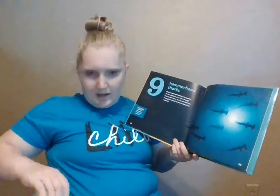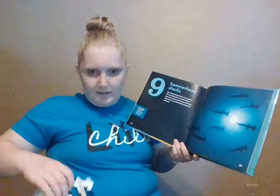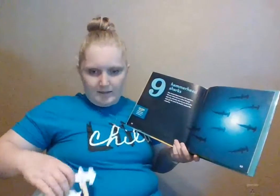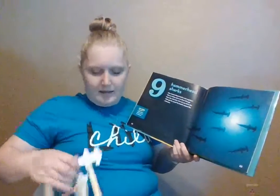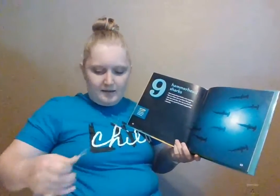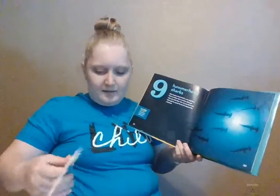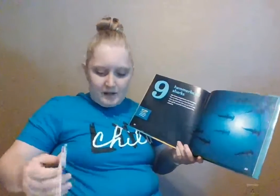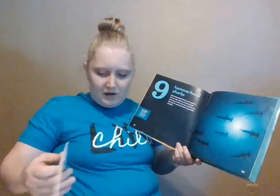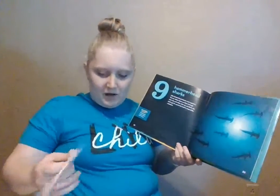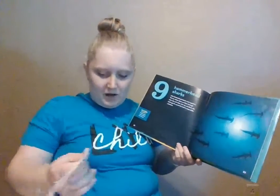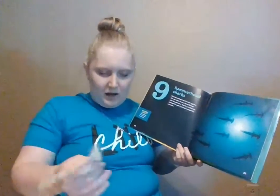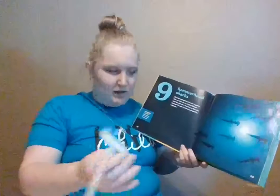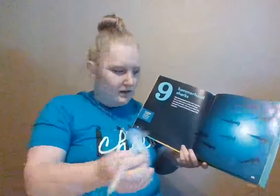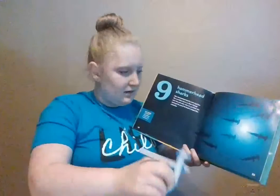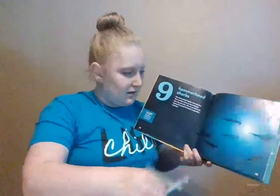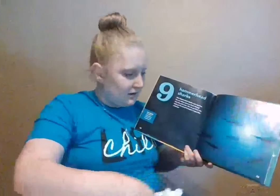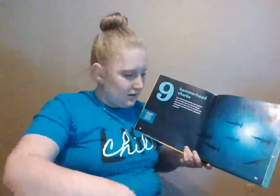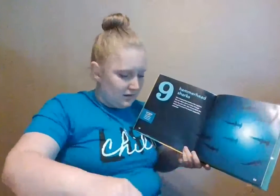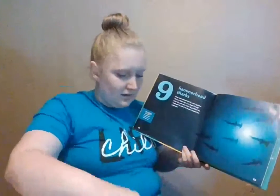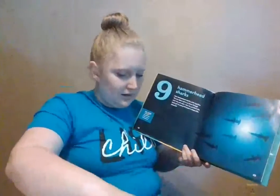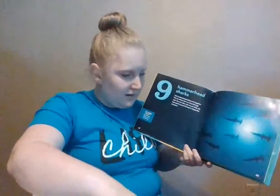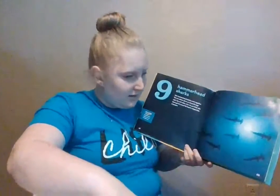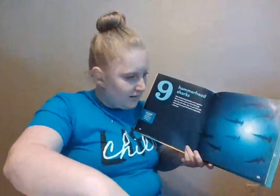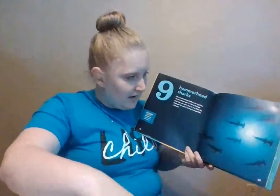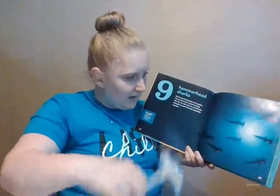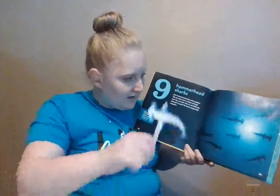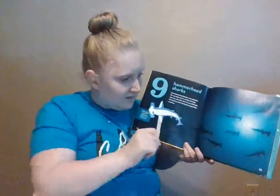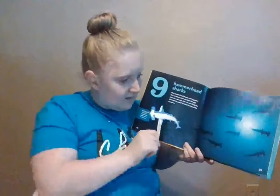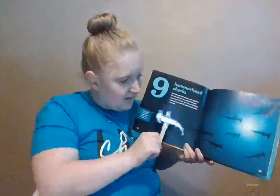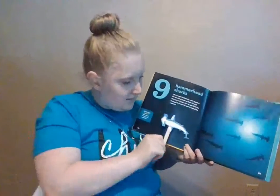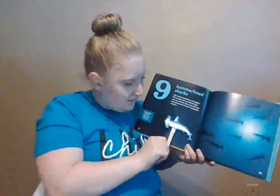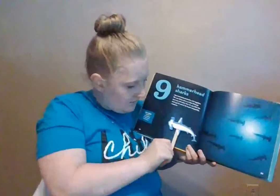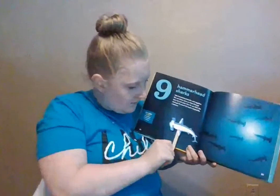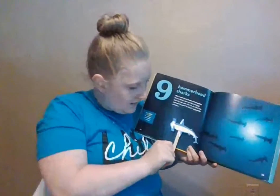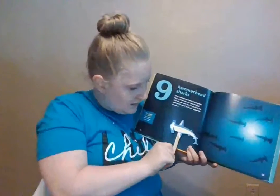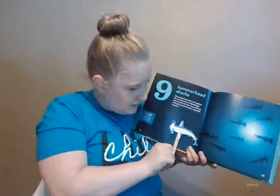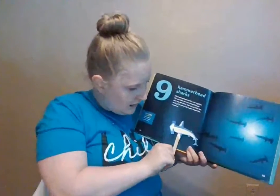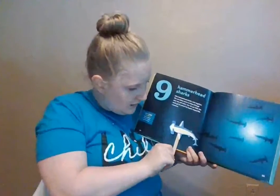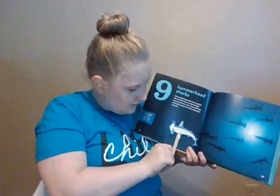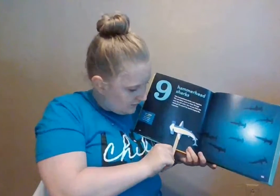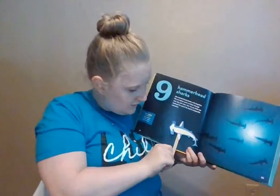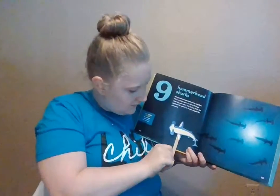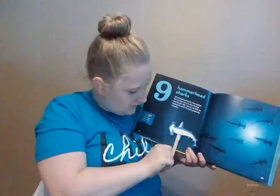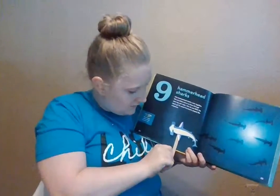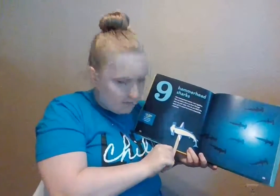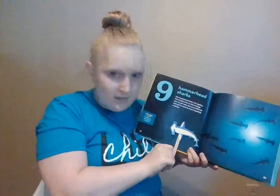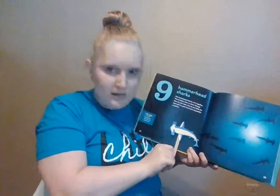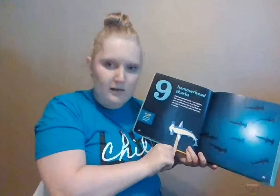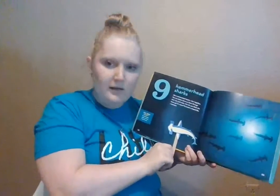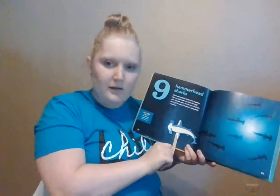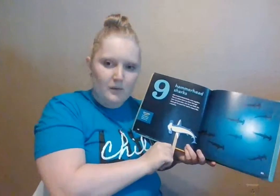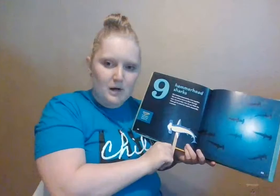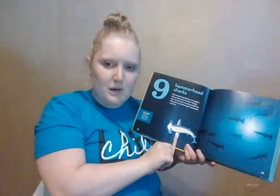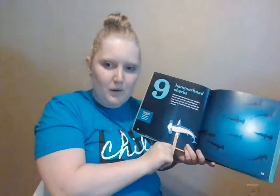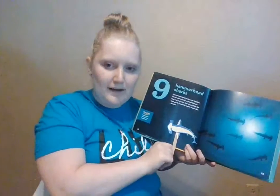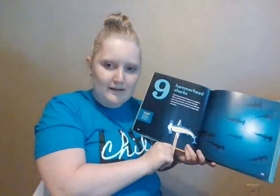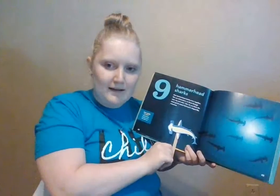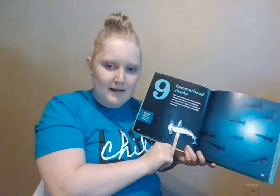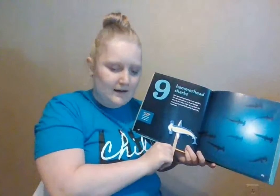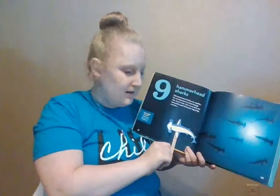Does this picture look like these hammerhead sharks? What do you guys think?